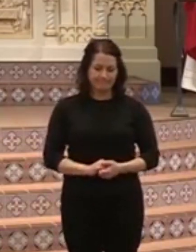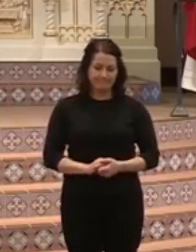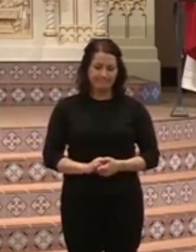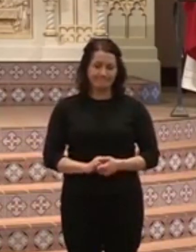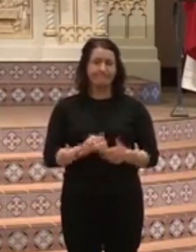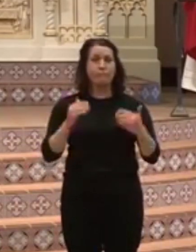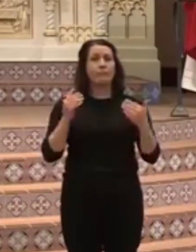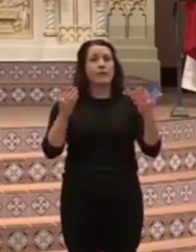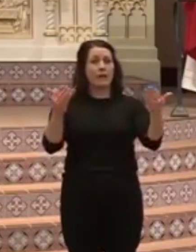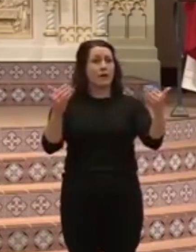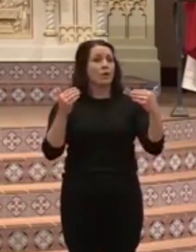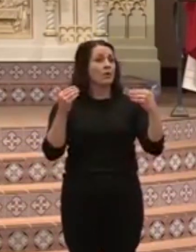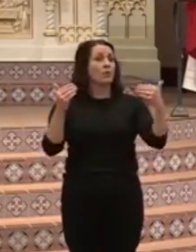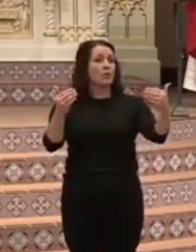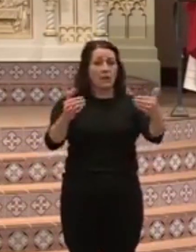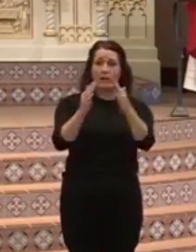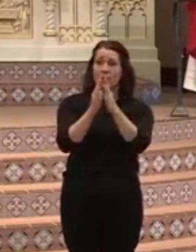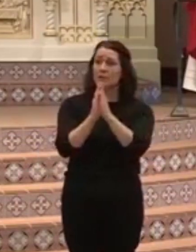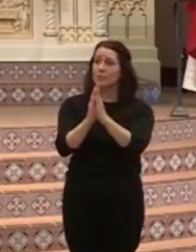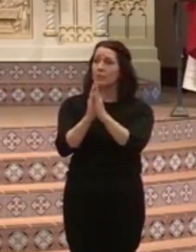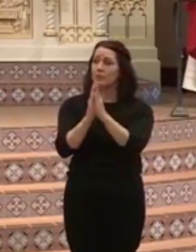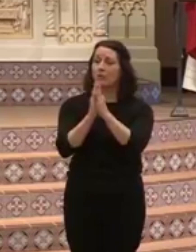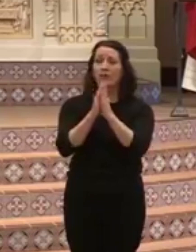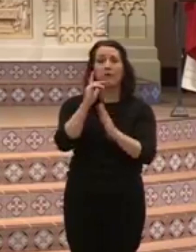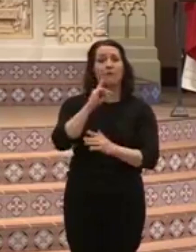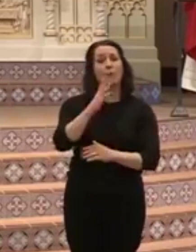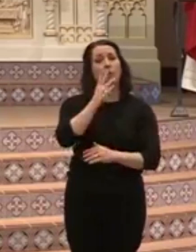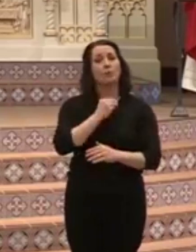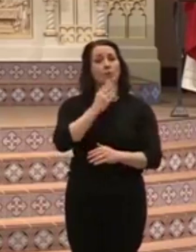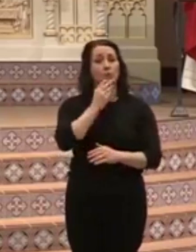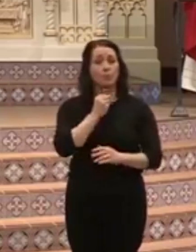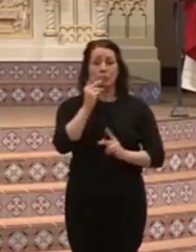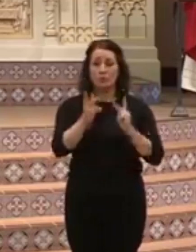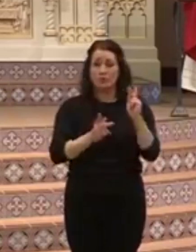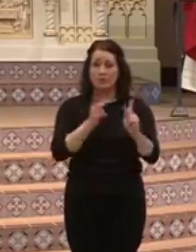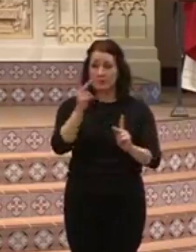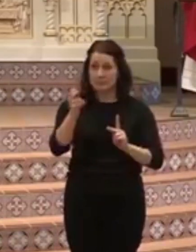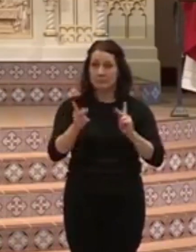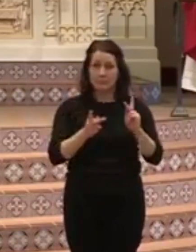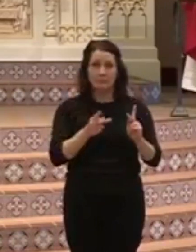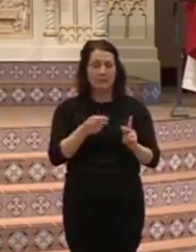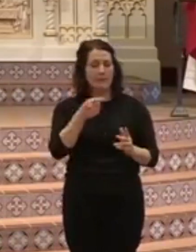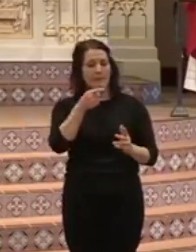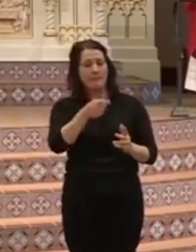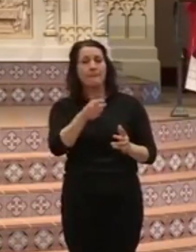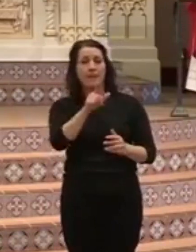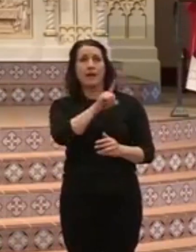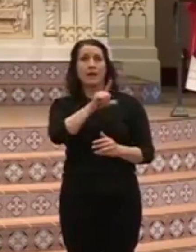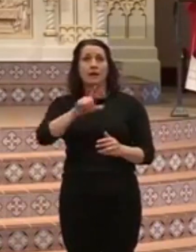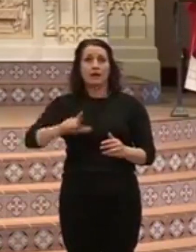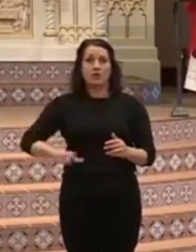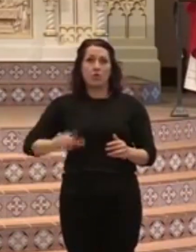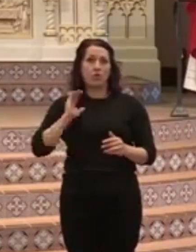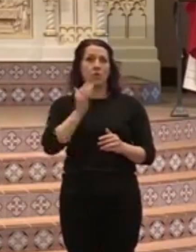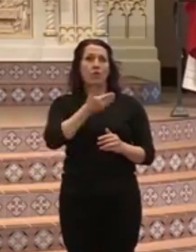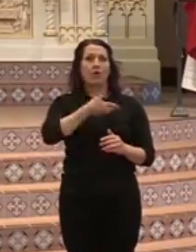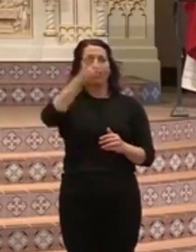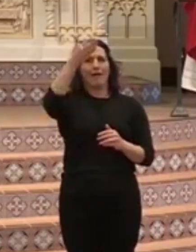Let us pray also for the Jewish people, to whom the Lord our God